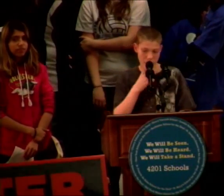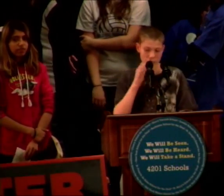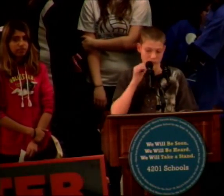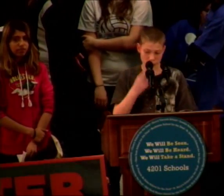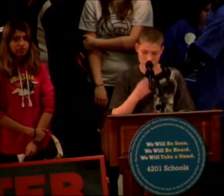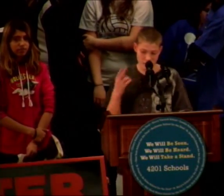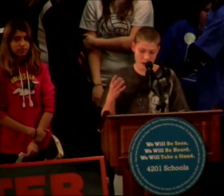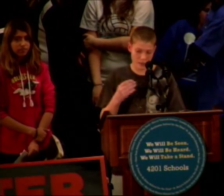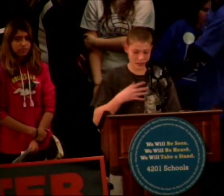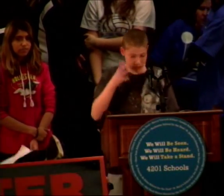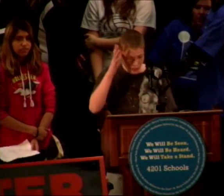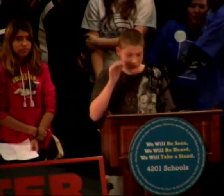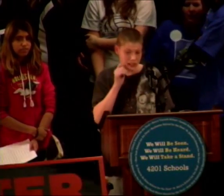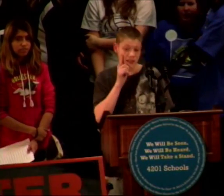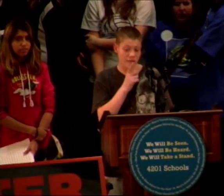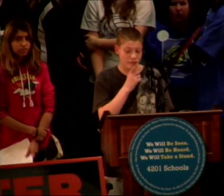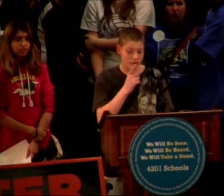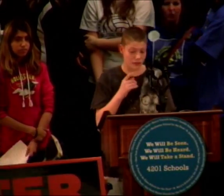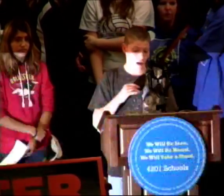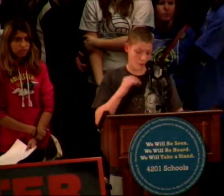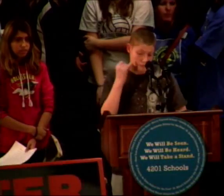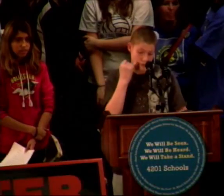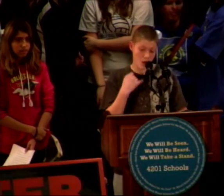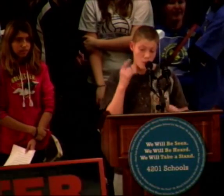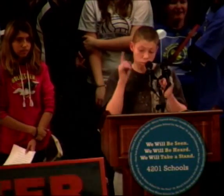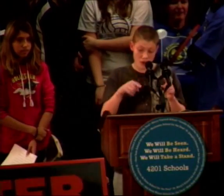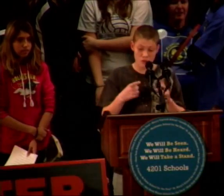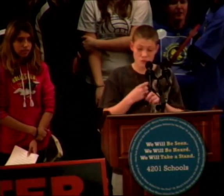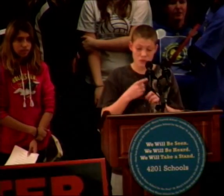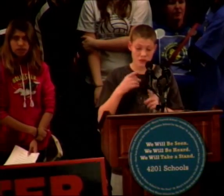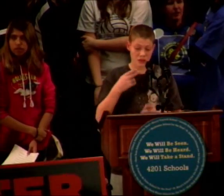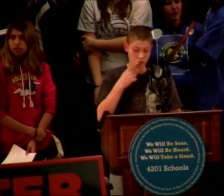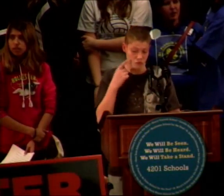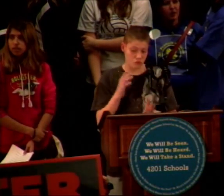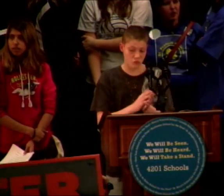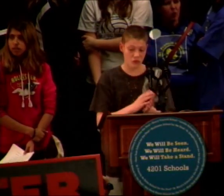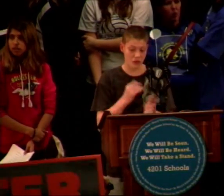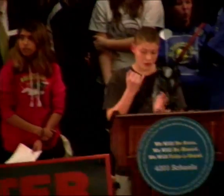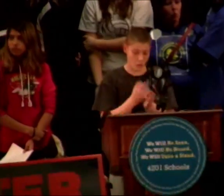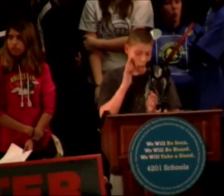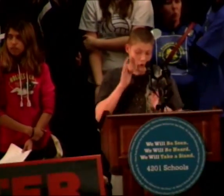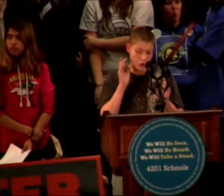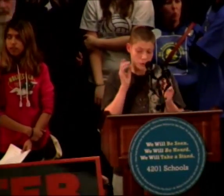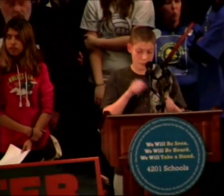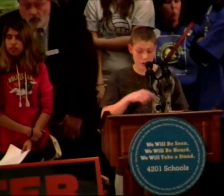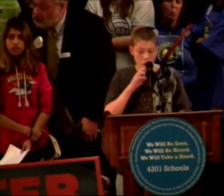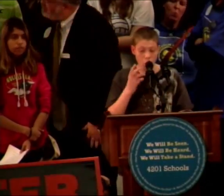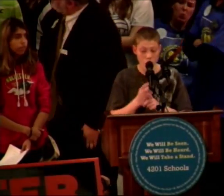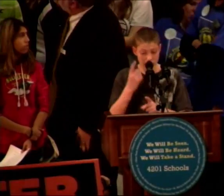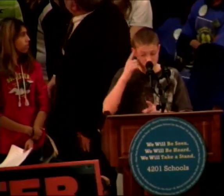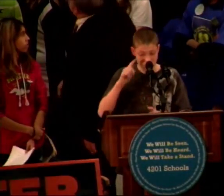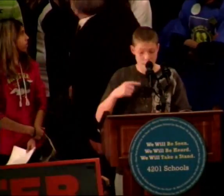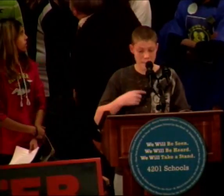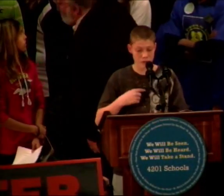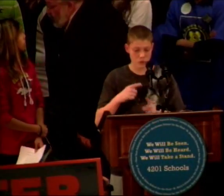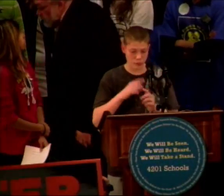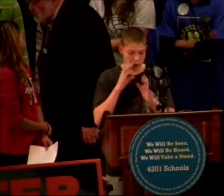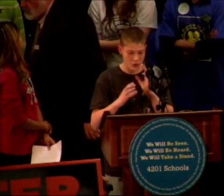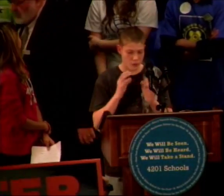and my friends. My parents are hard of hearing. My father is deaf. And if I went to a hearing school or a public school, it would be hard for me